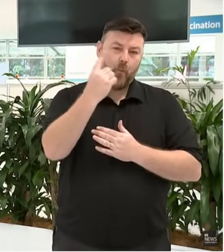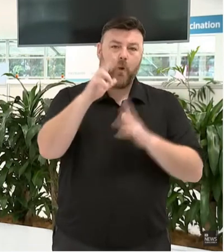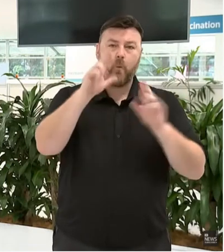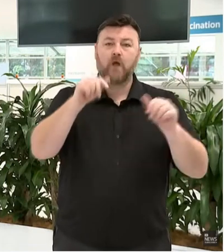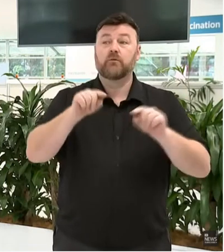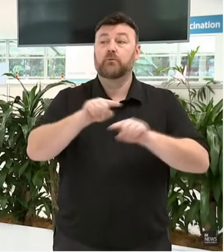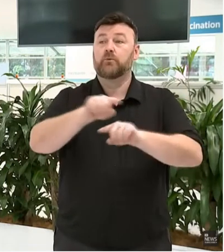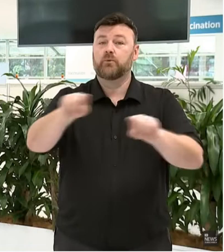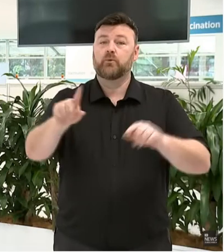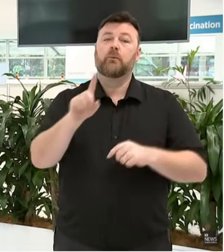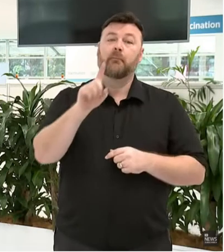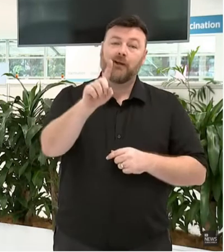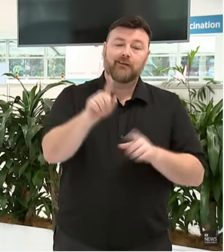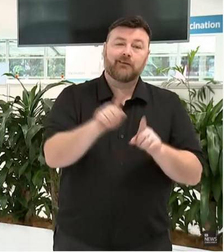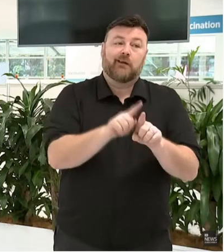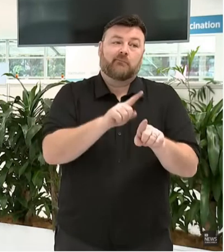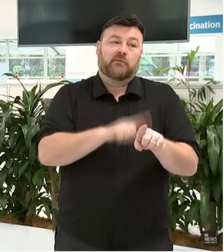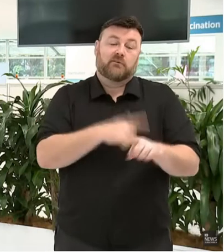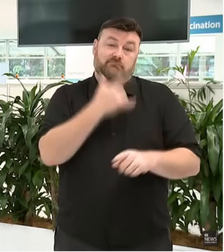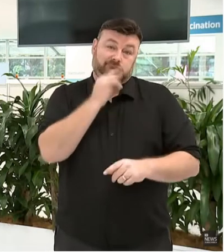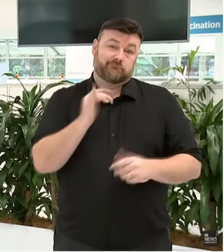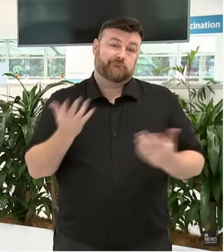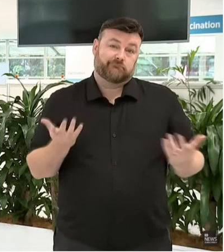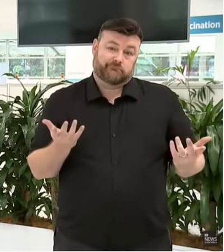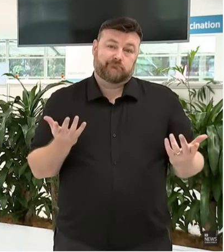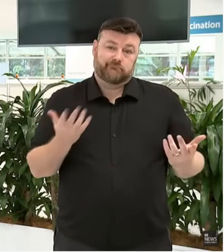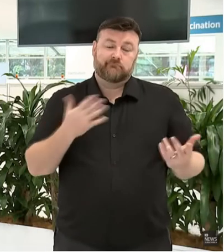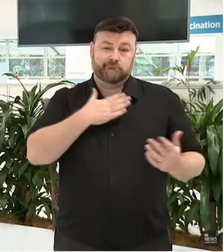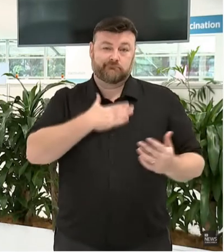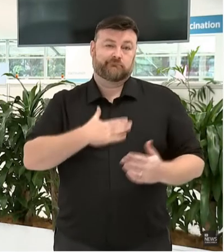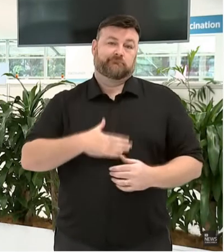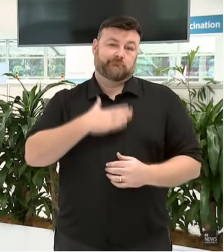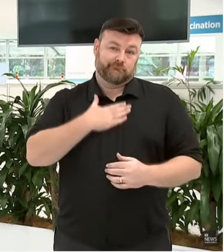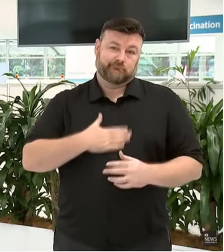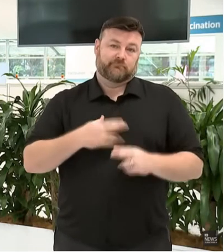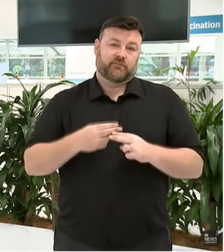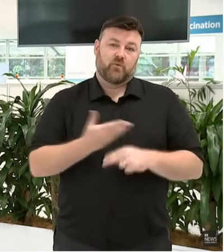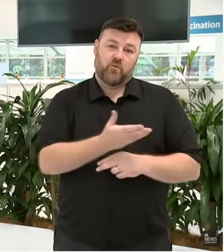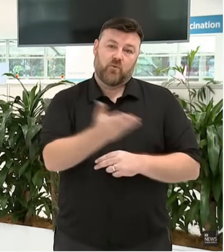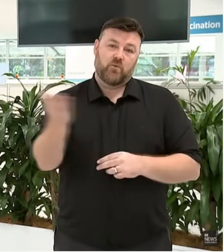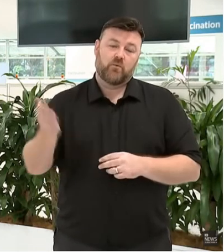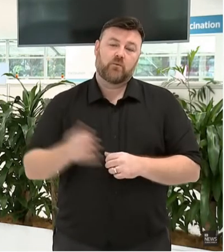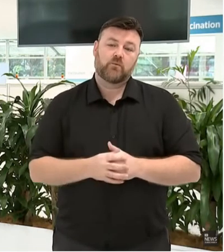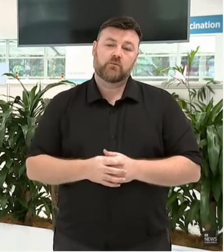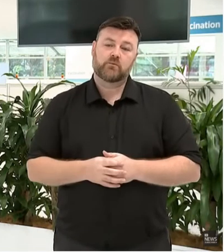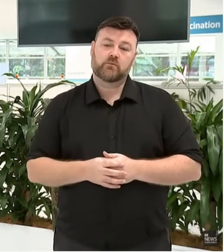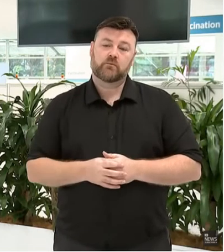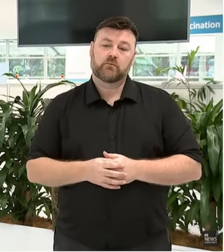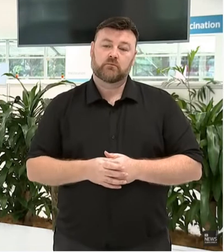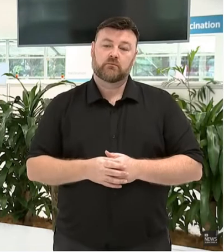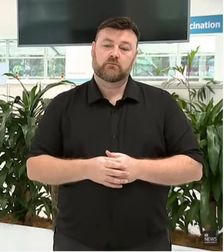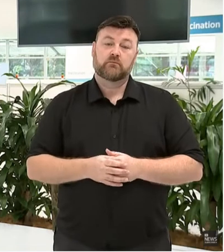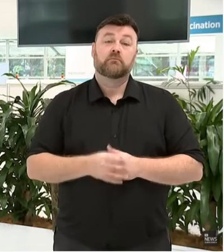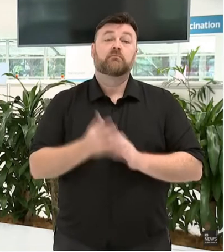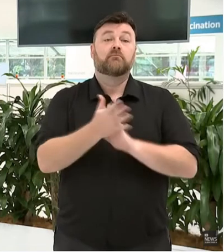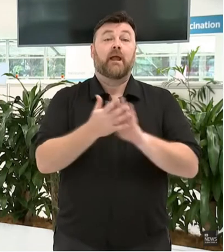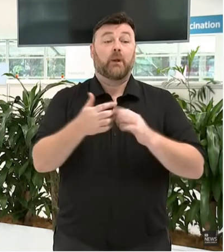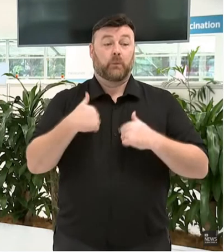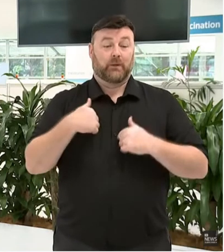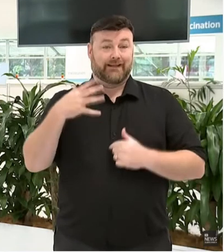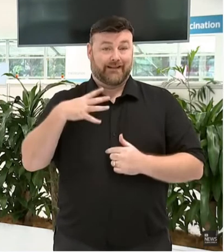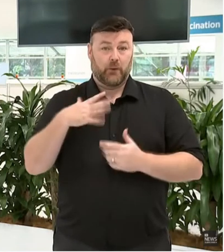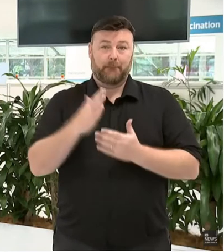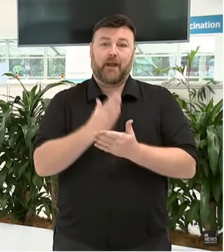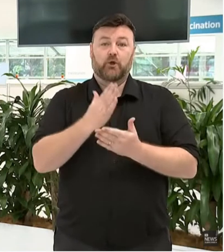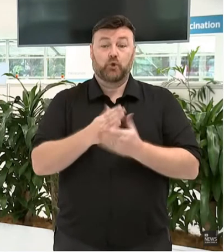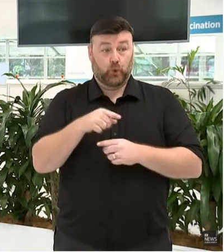that, unfortunately, there's going to be inconveniences and challenges along the way. And that means we need to make sure that if you do test